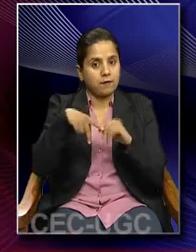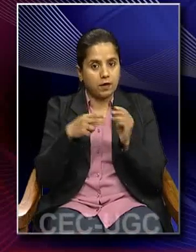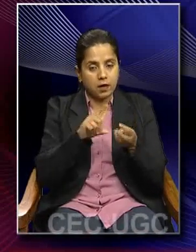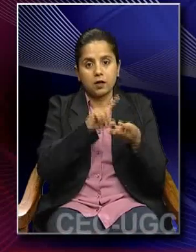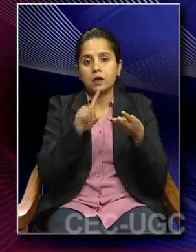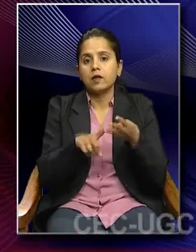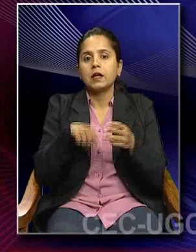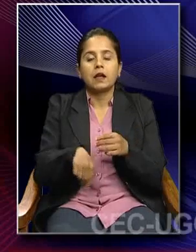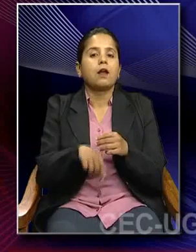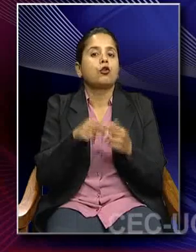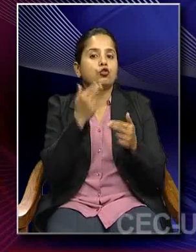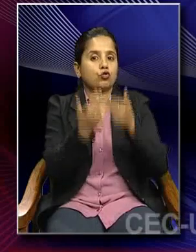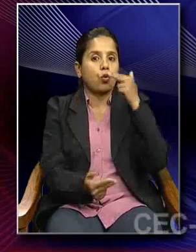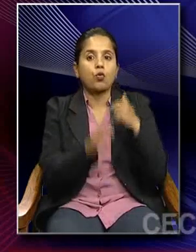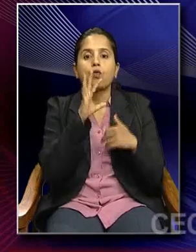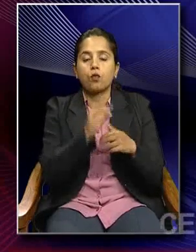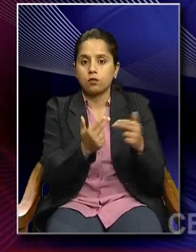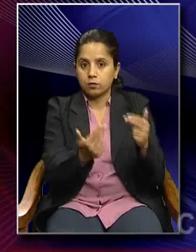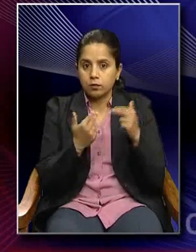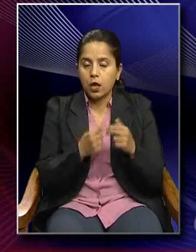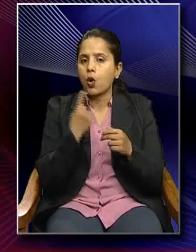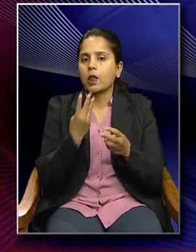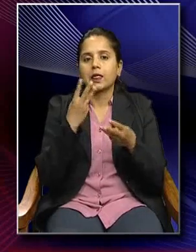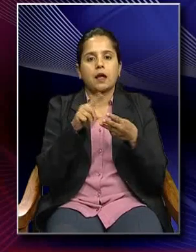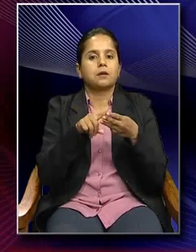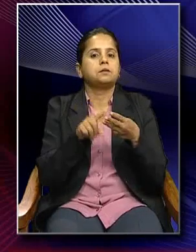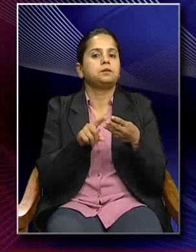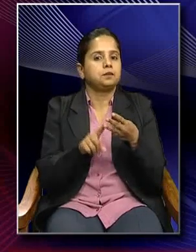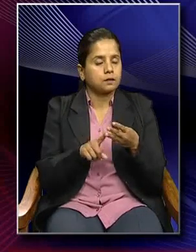which is the testimony, are the only three